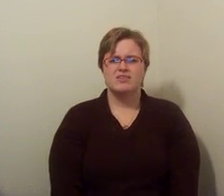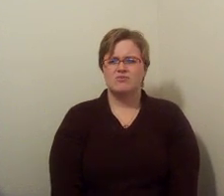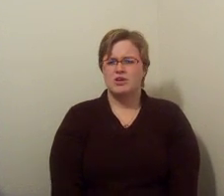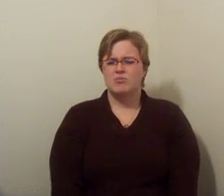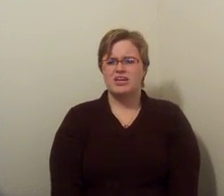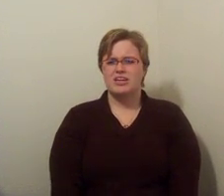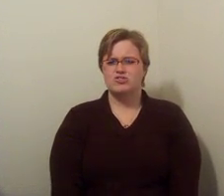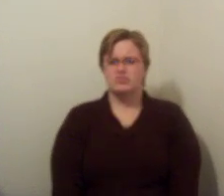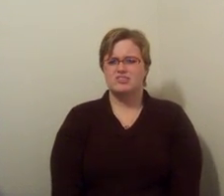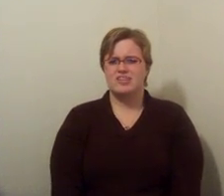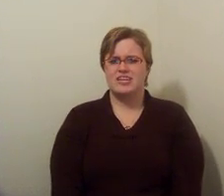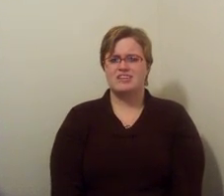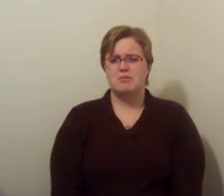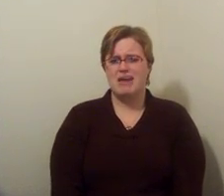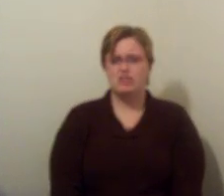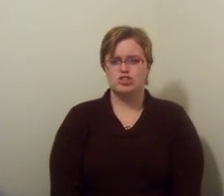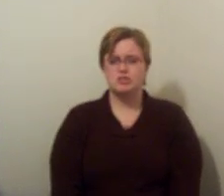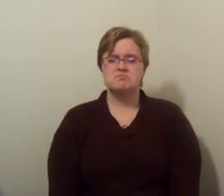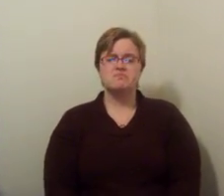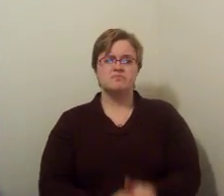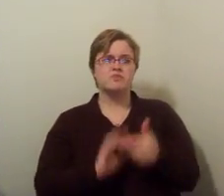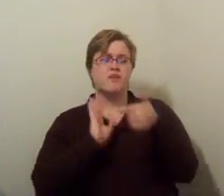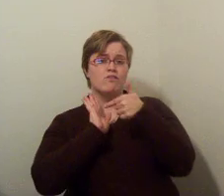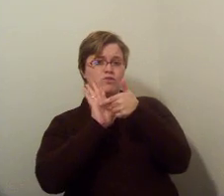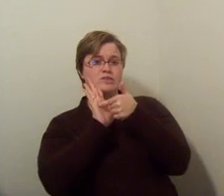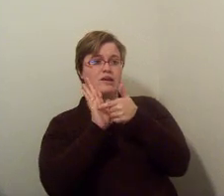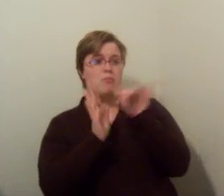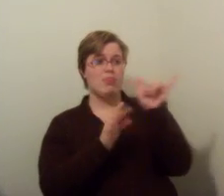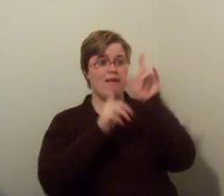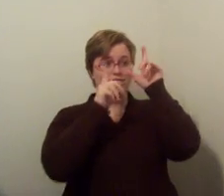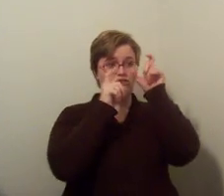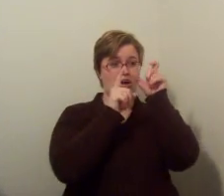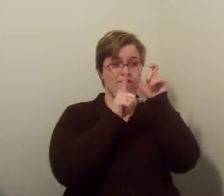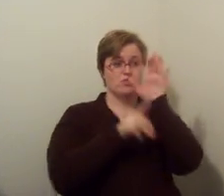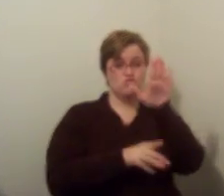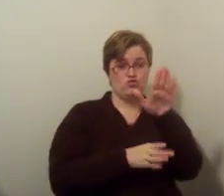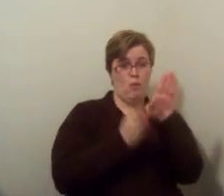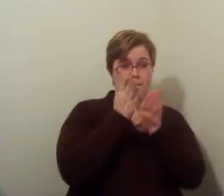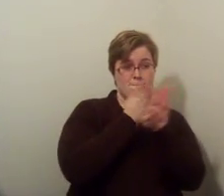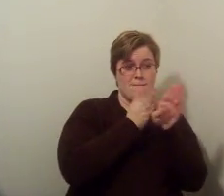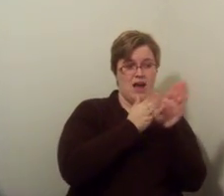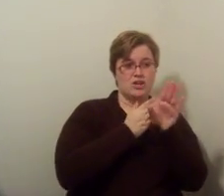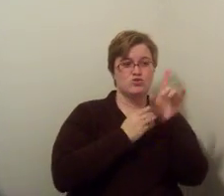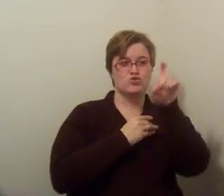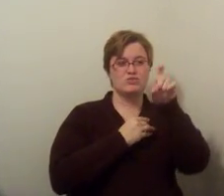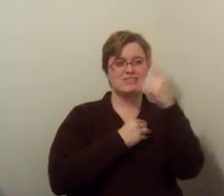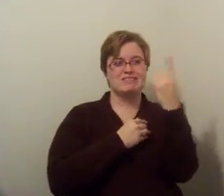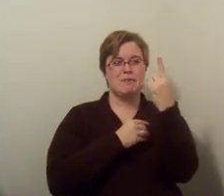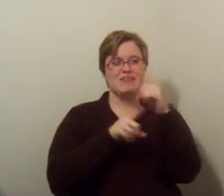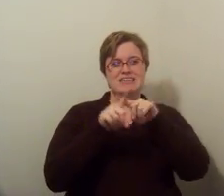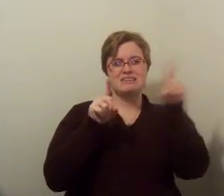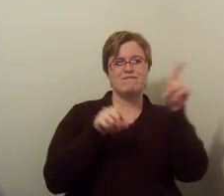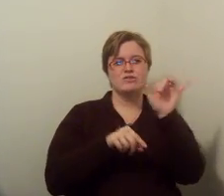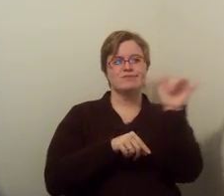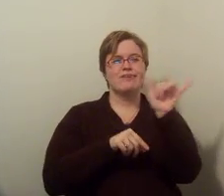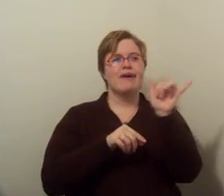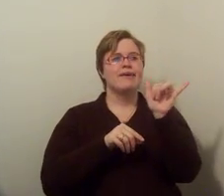What do you mean, So, like, interested in the as a photography major? is a minor, so you would need to have something else like teaching or an